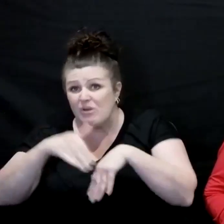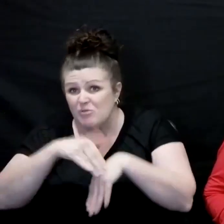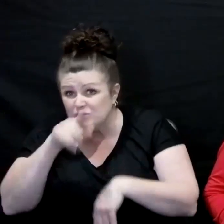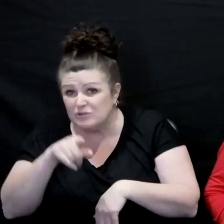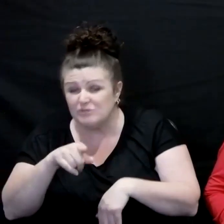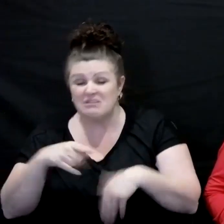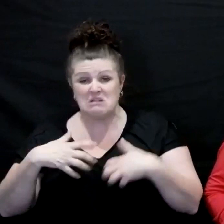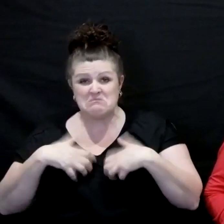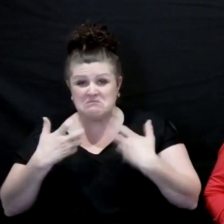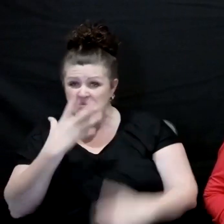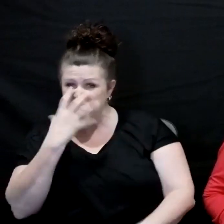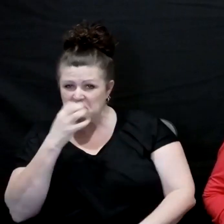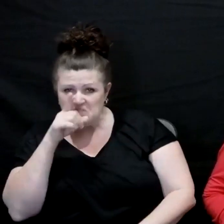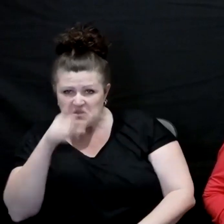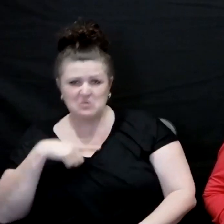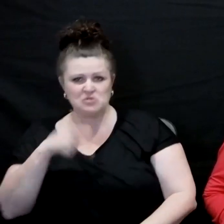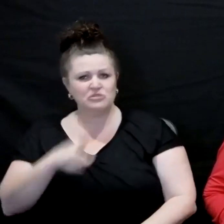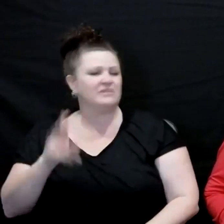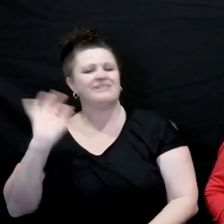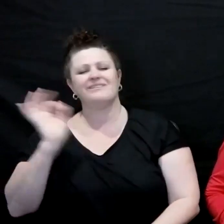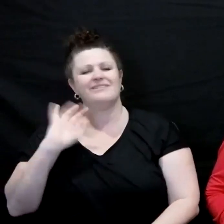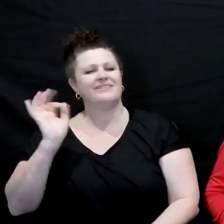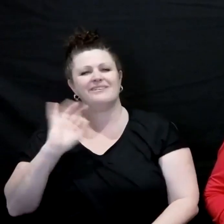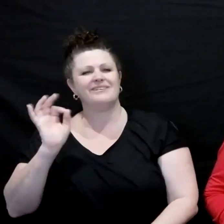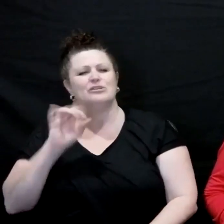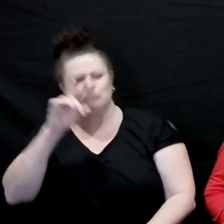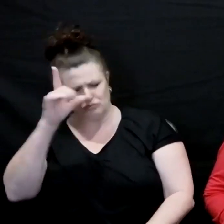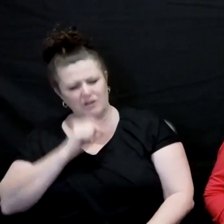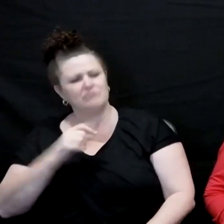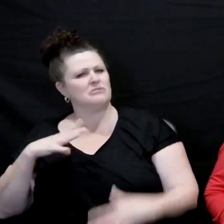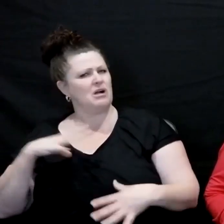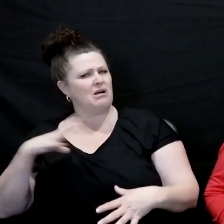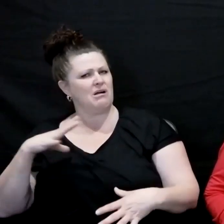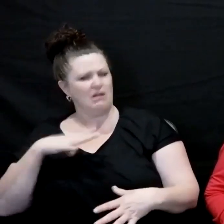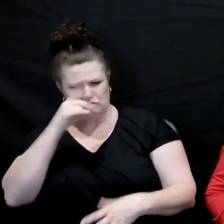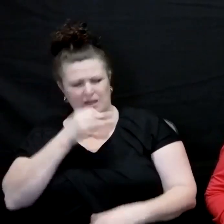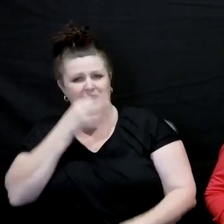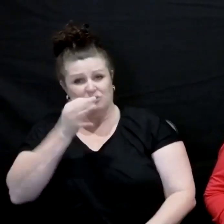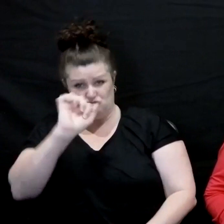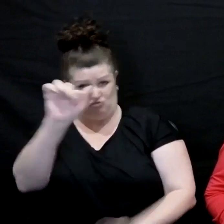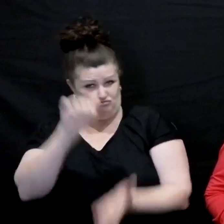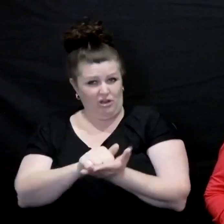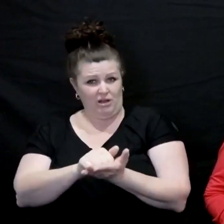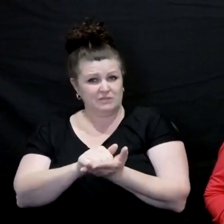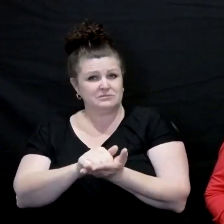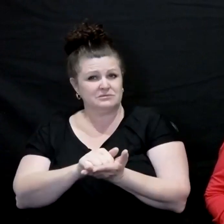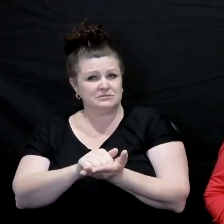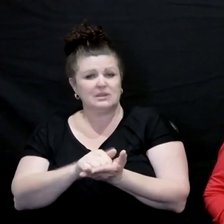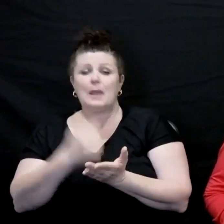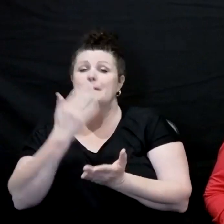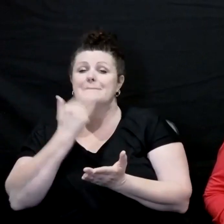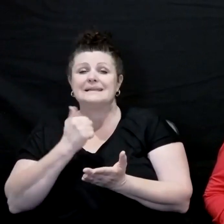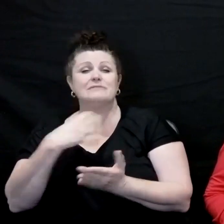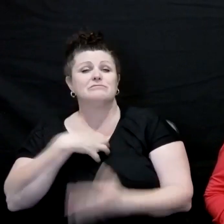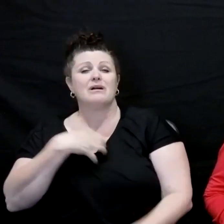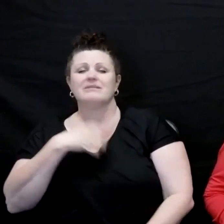be angry with you for putting in a review. It is okay to put in a review, and this is your right. So please don't be afraid